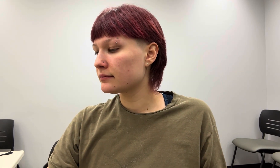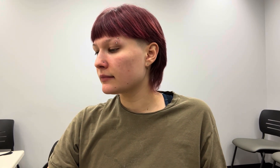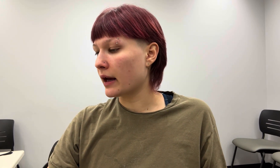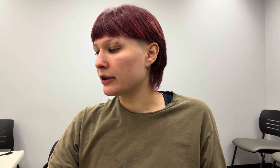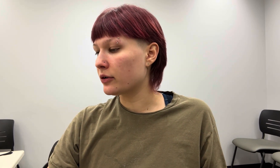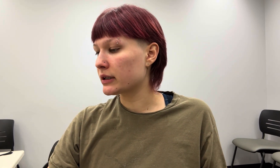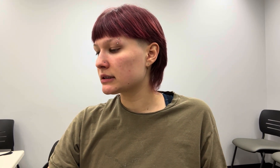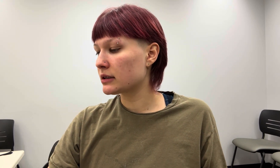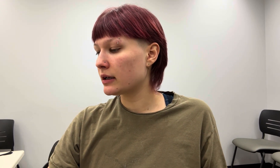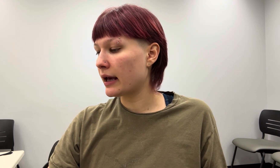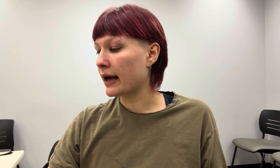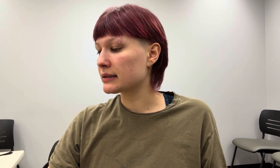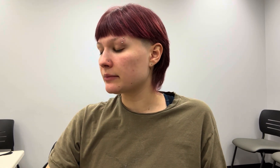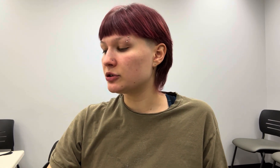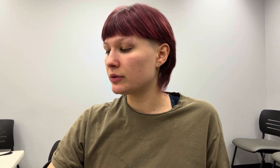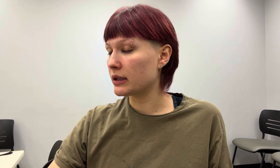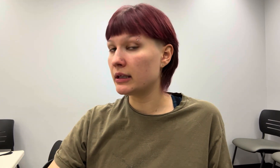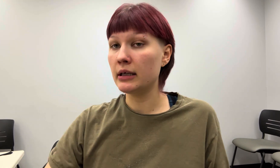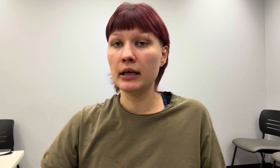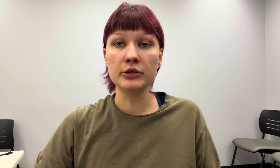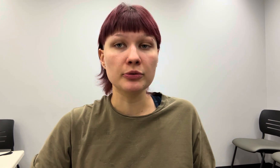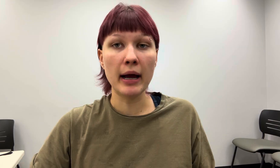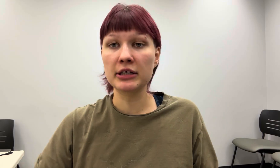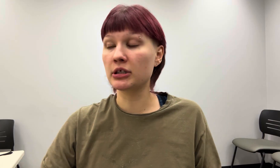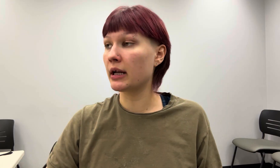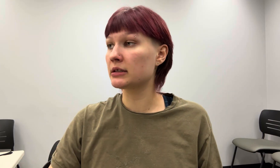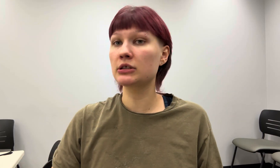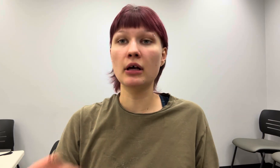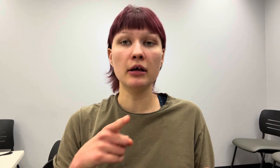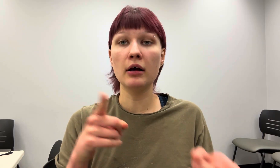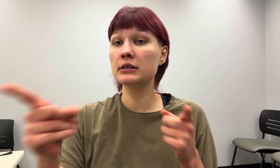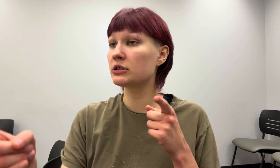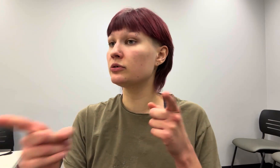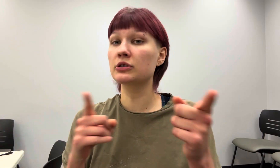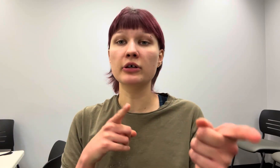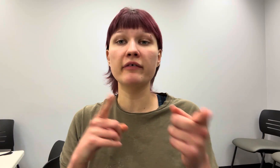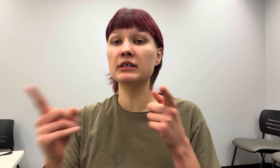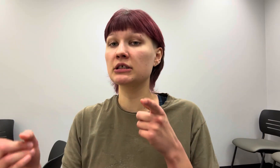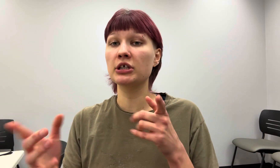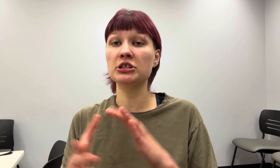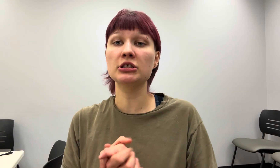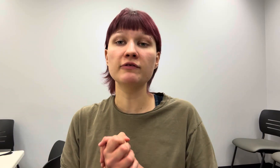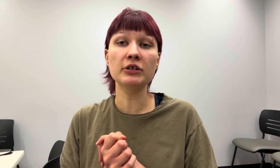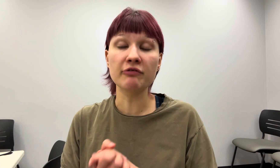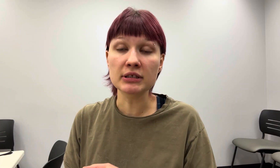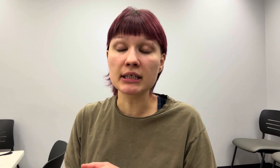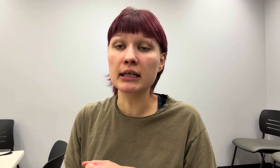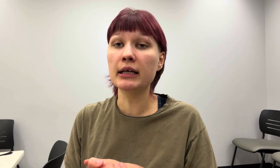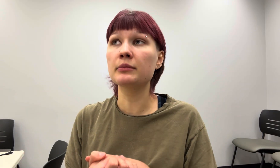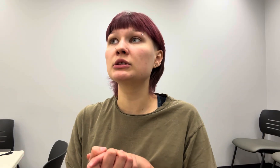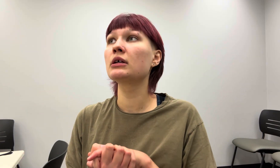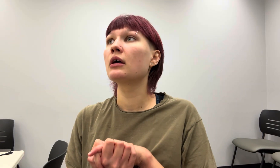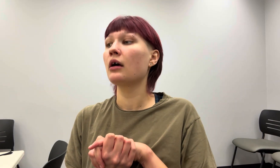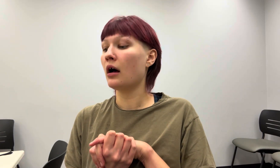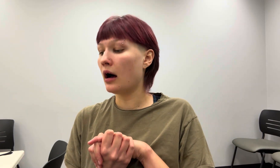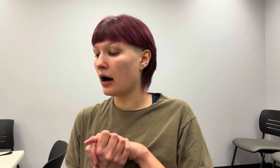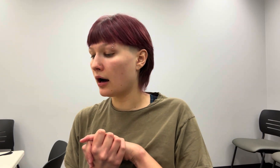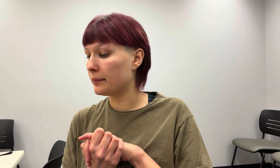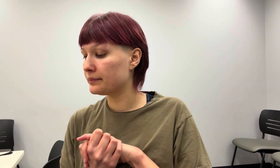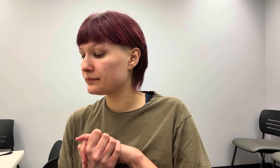I noticed as I'm doing the interaction, as students are giving suggestions for different synonyms, I'm